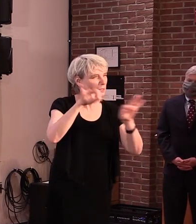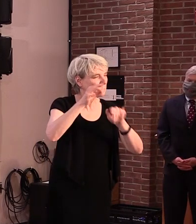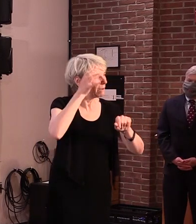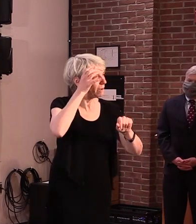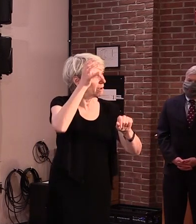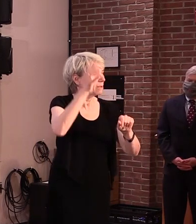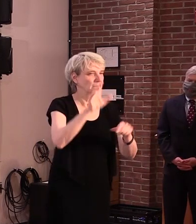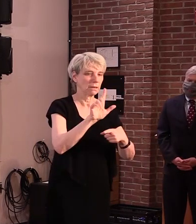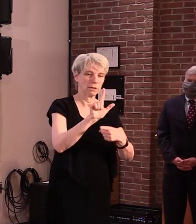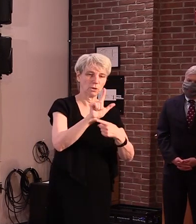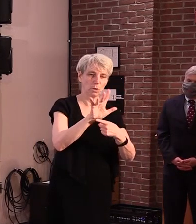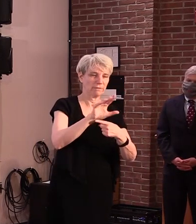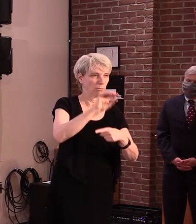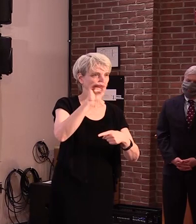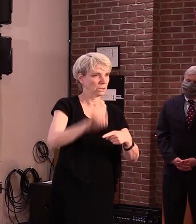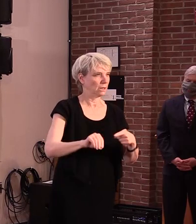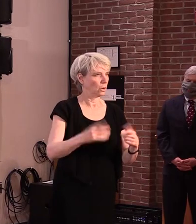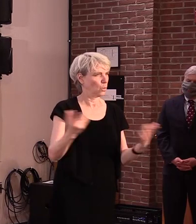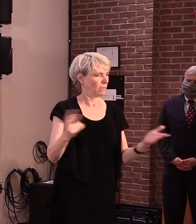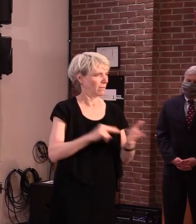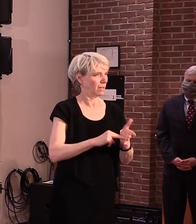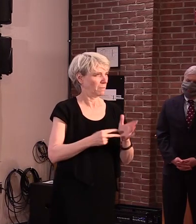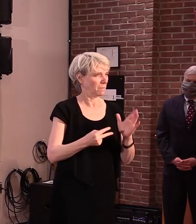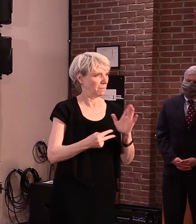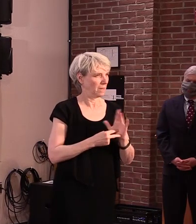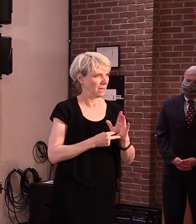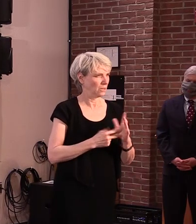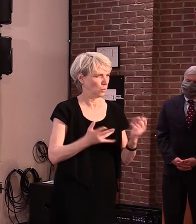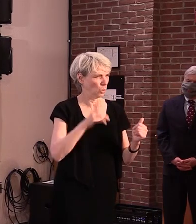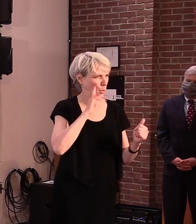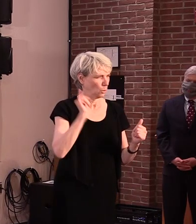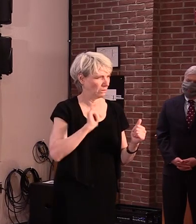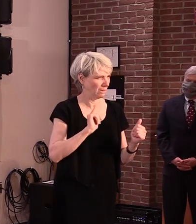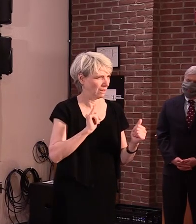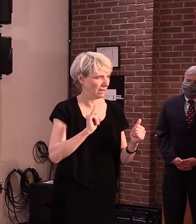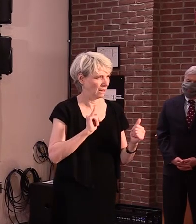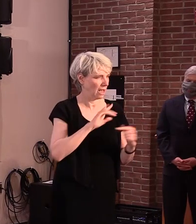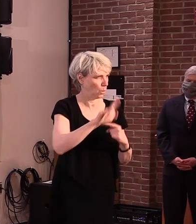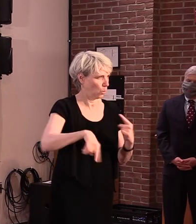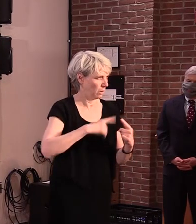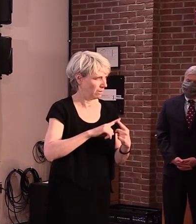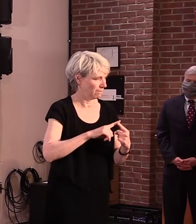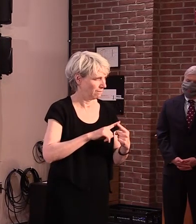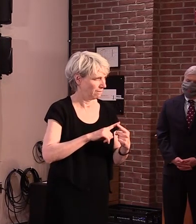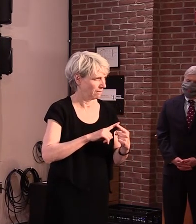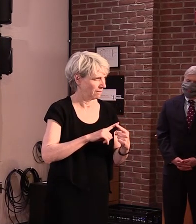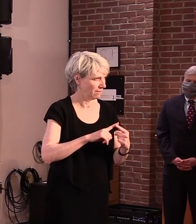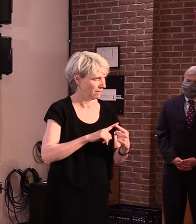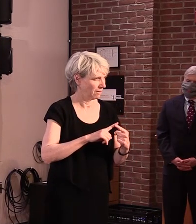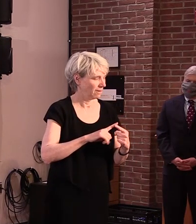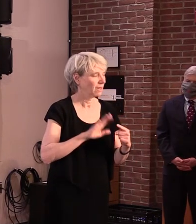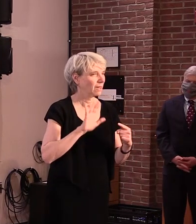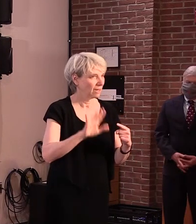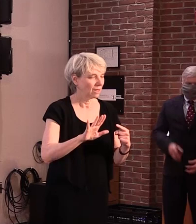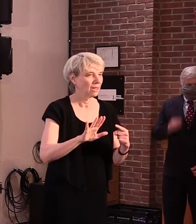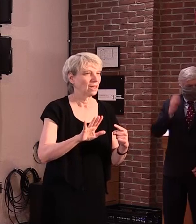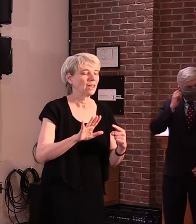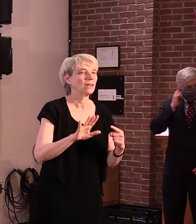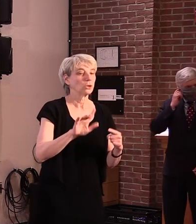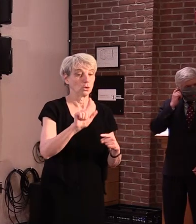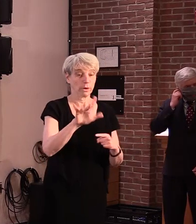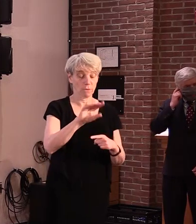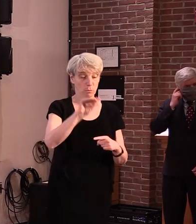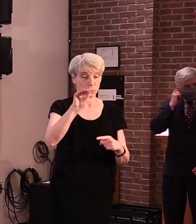25% goal is and when that's taking place, and what and when is the